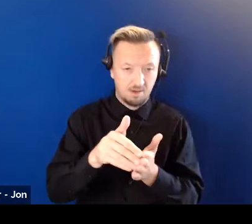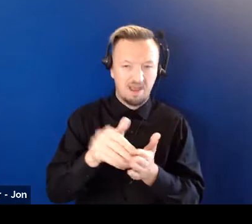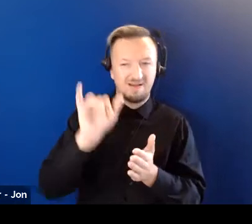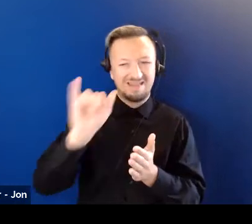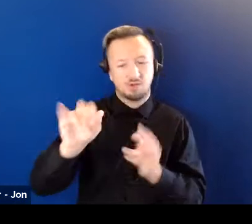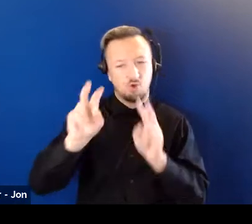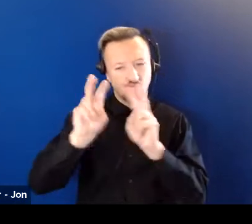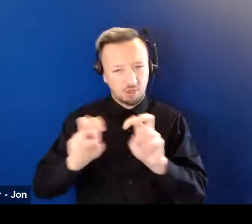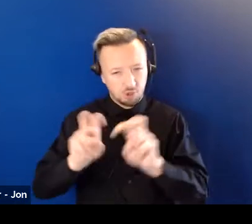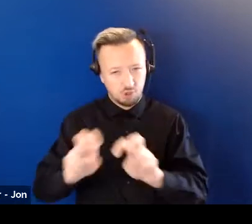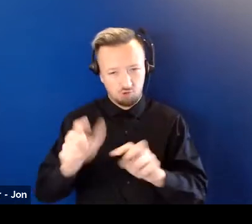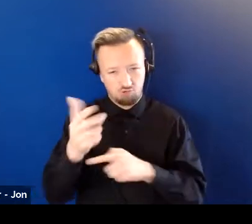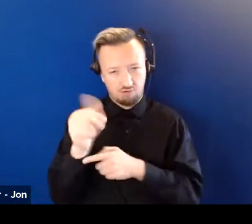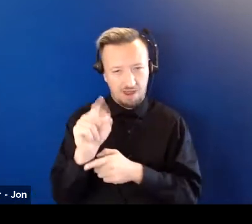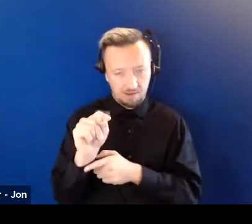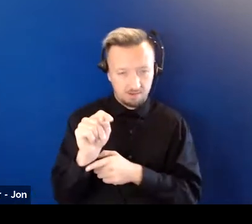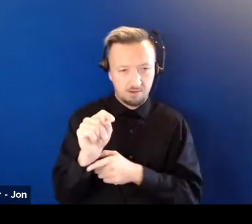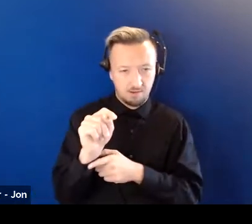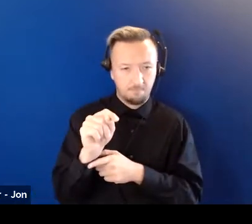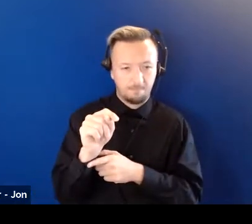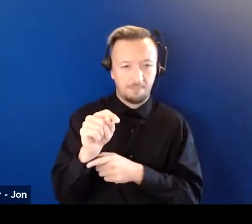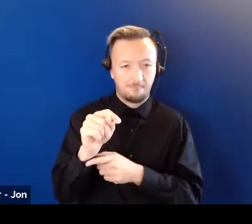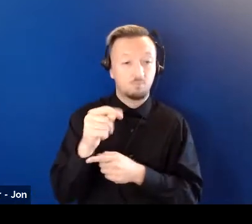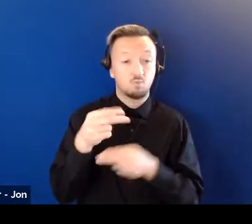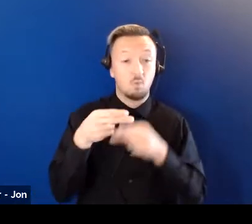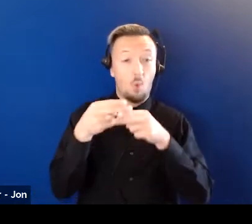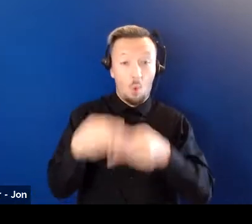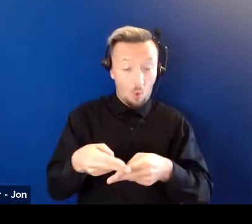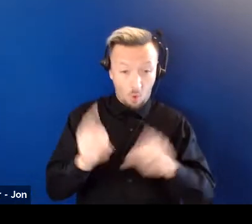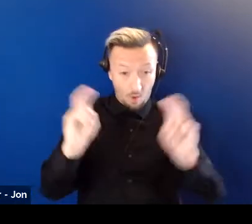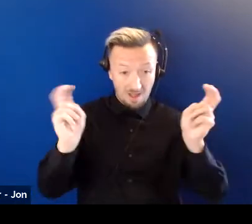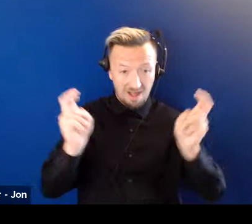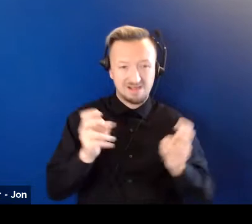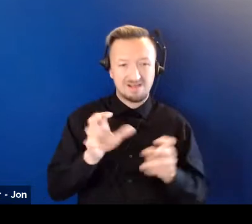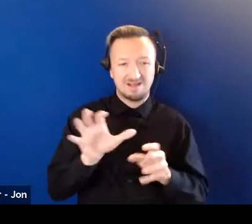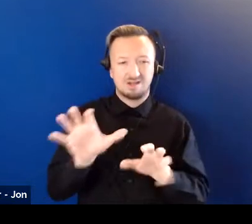grant. And it's called Securing Employment and